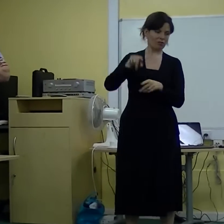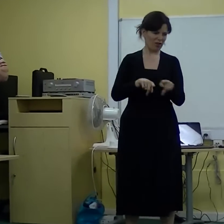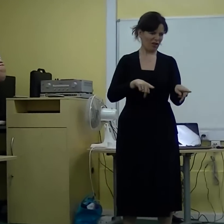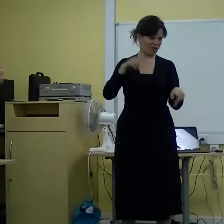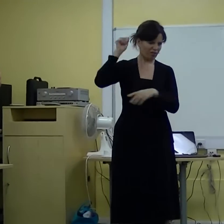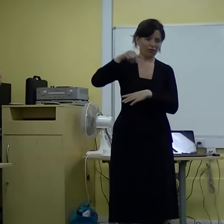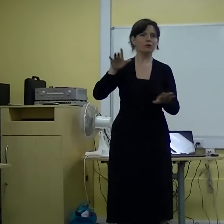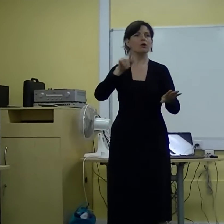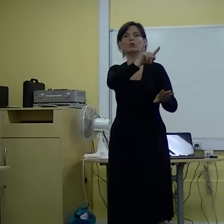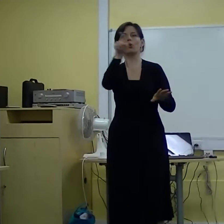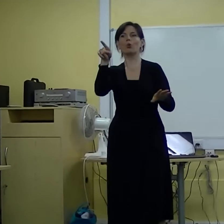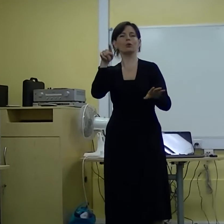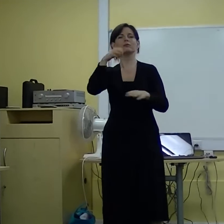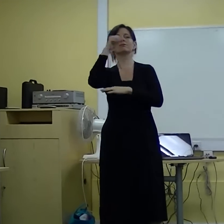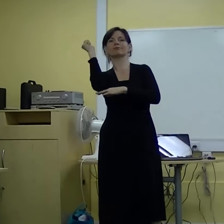will stay in that position.